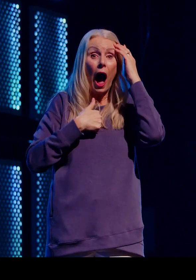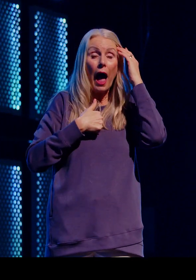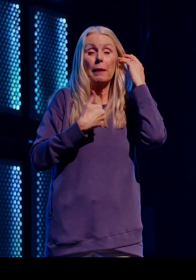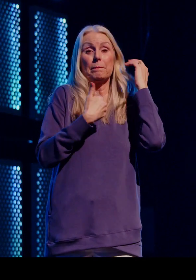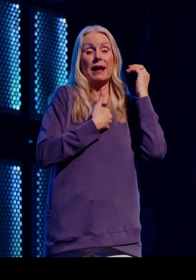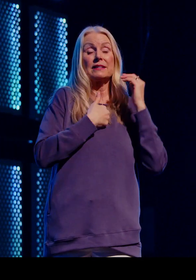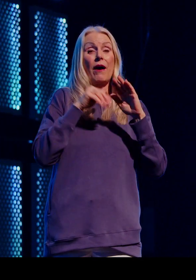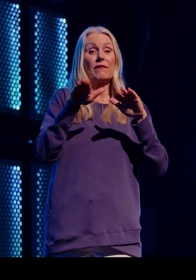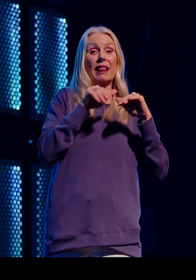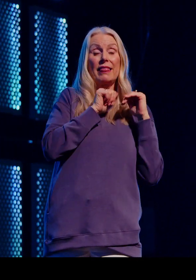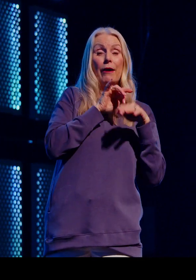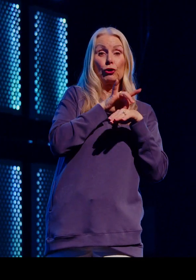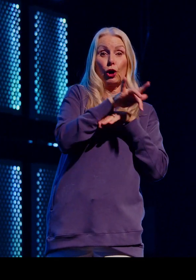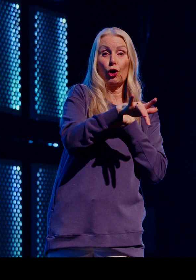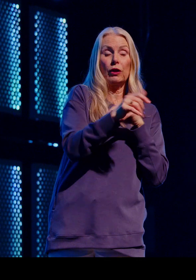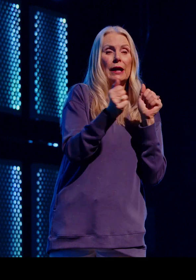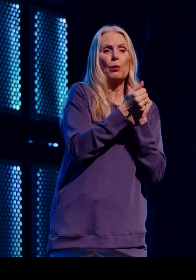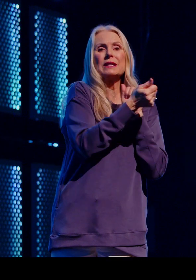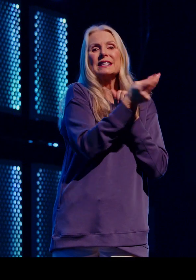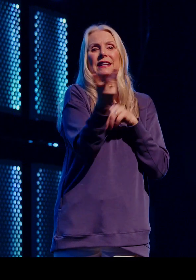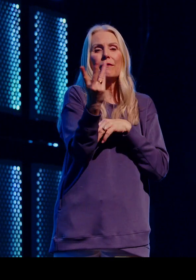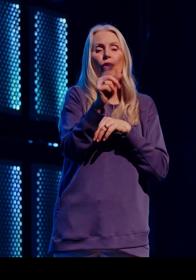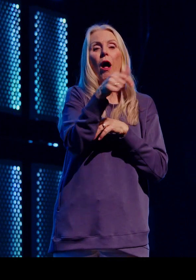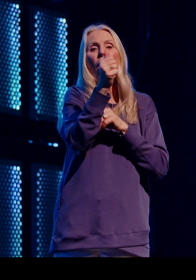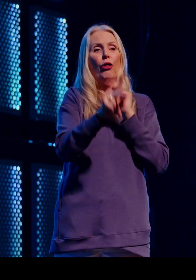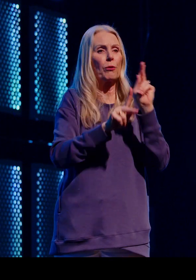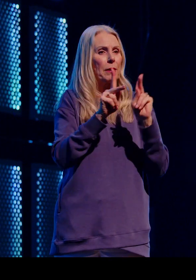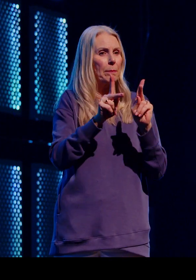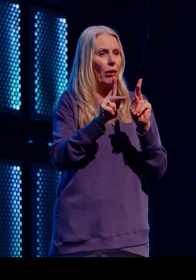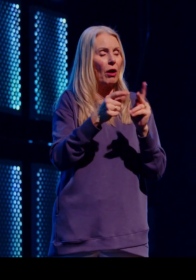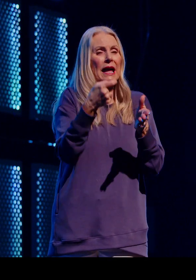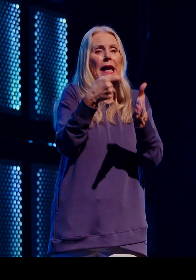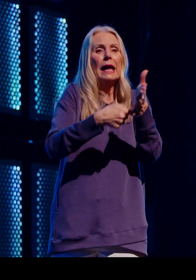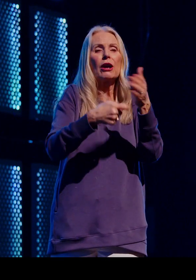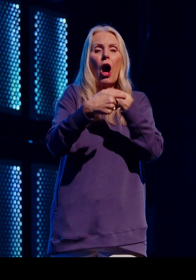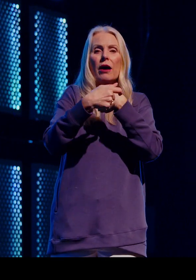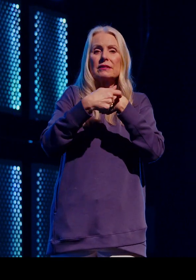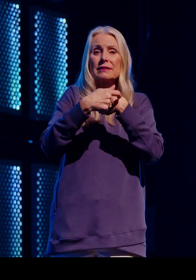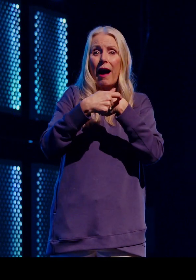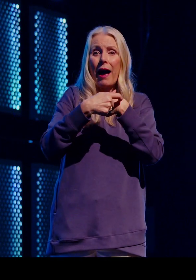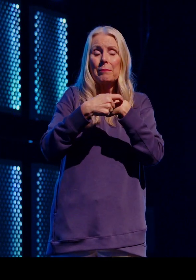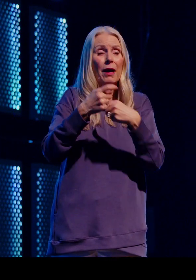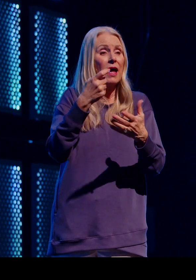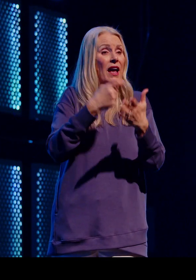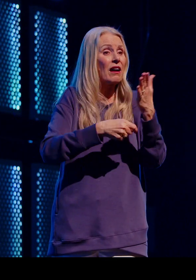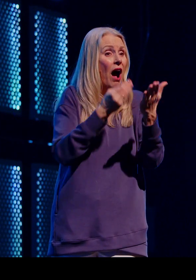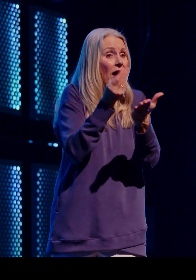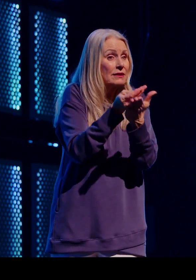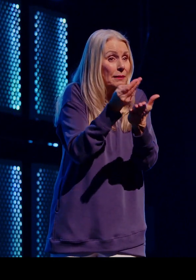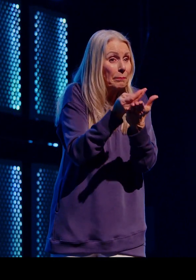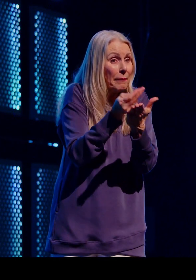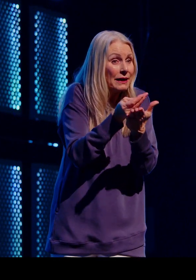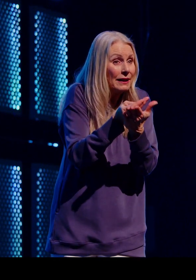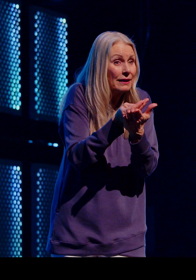days with a few others. There's a cost of time. There's the cost of money. There's a